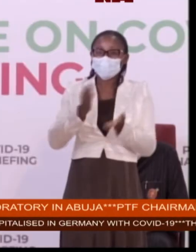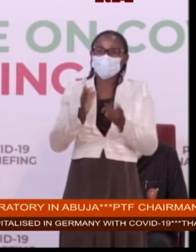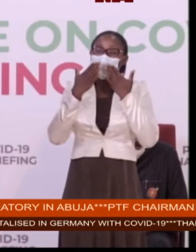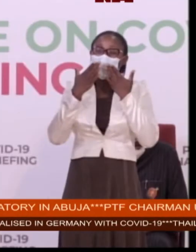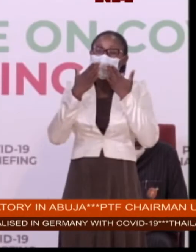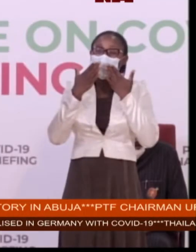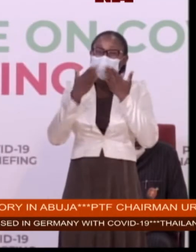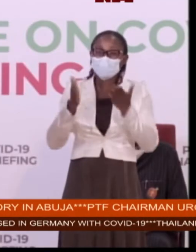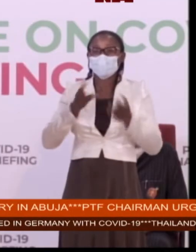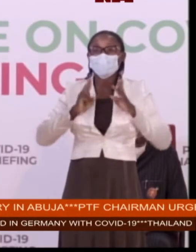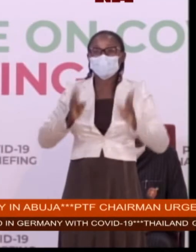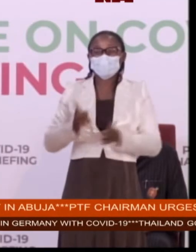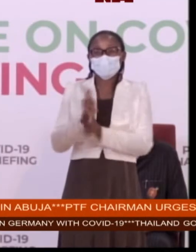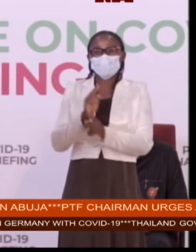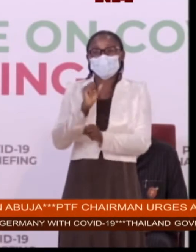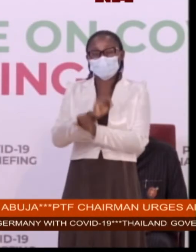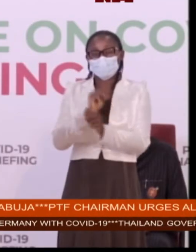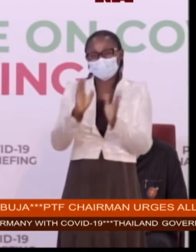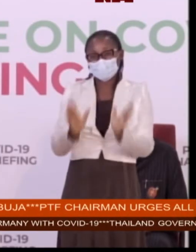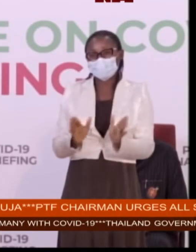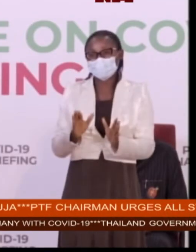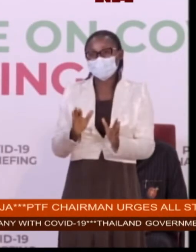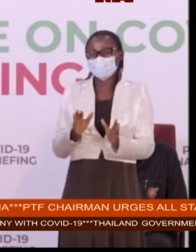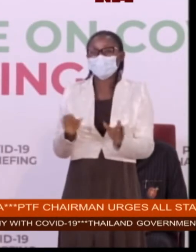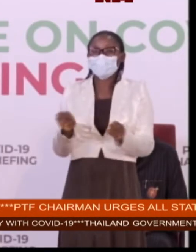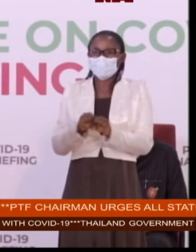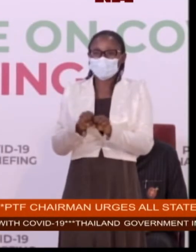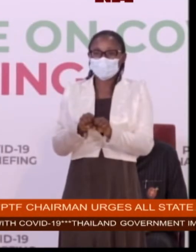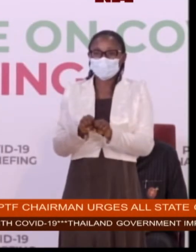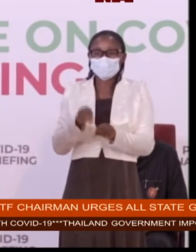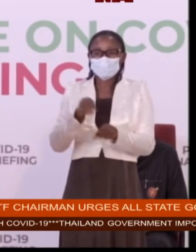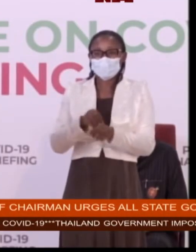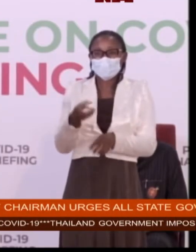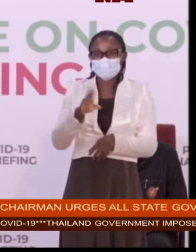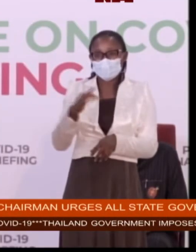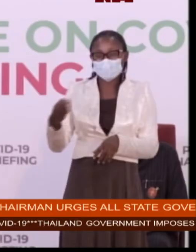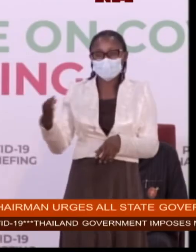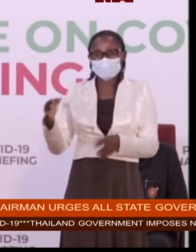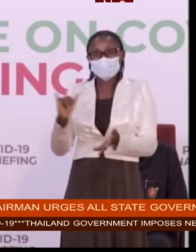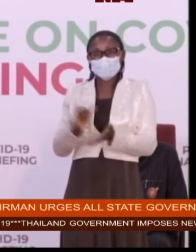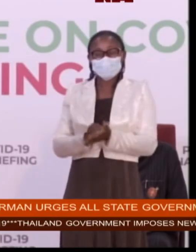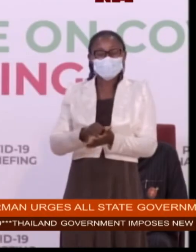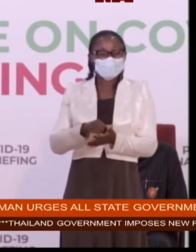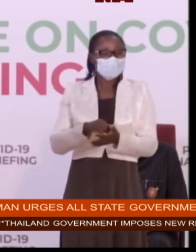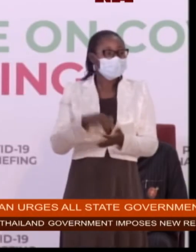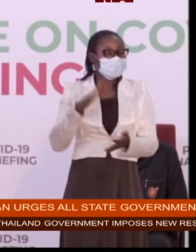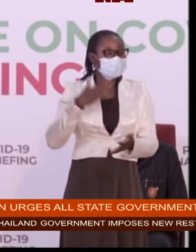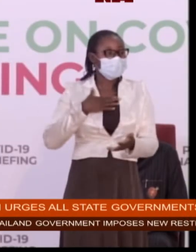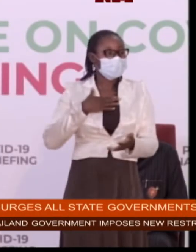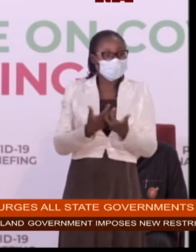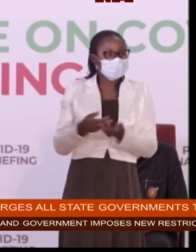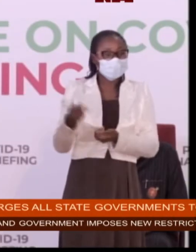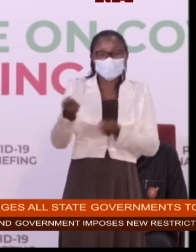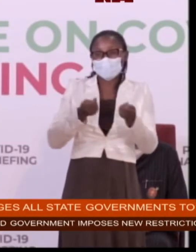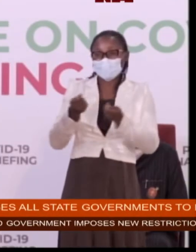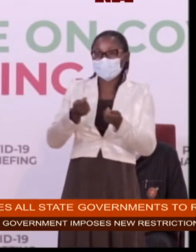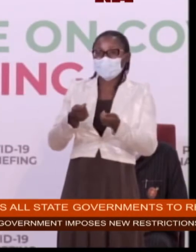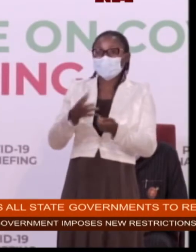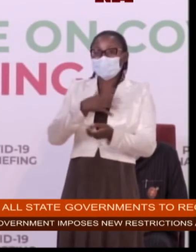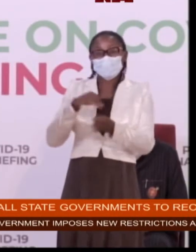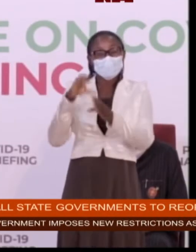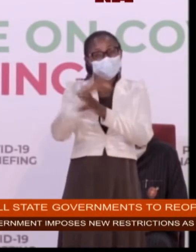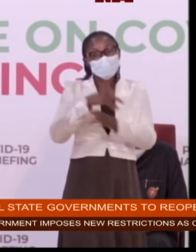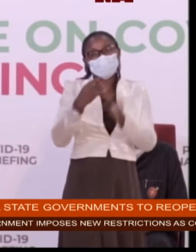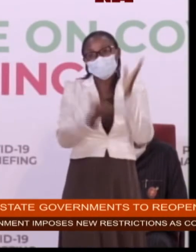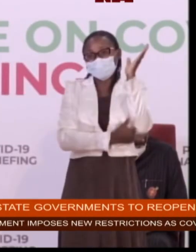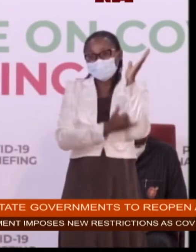healthcare workers across the country that even as we're speaking, even in the facilities that my colleagues here manage across the federal capital and